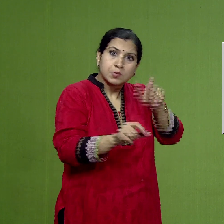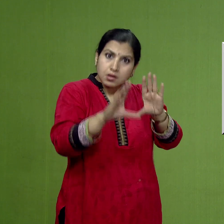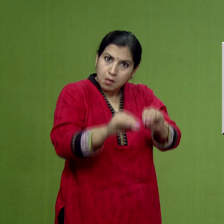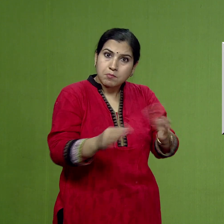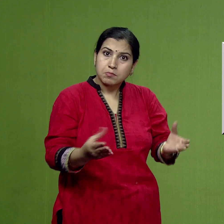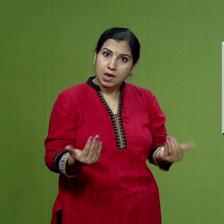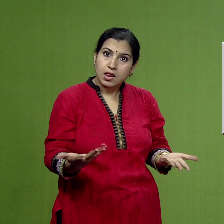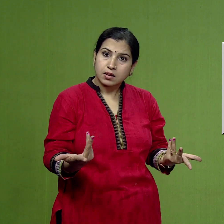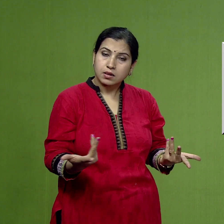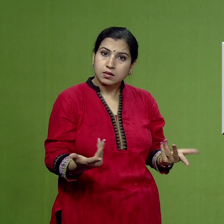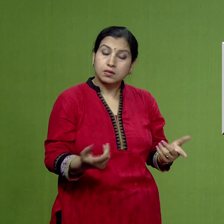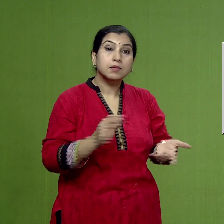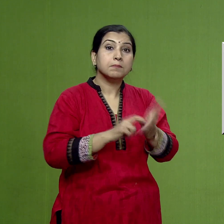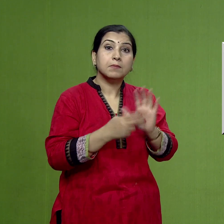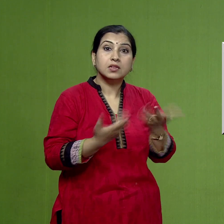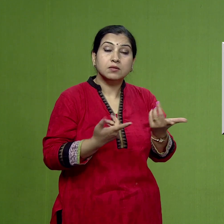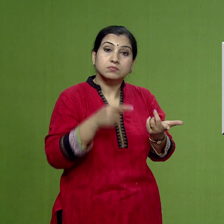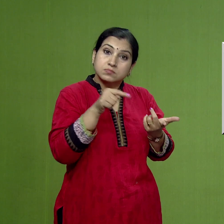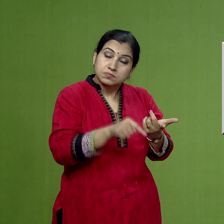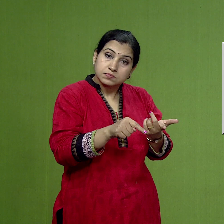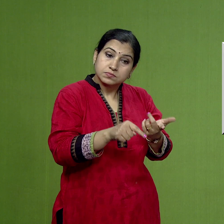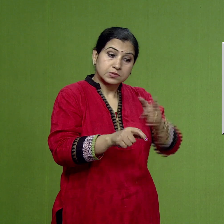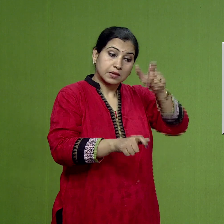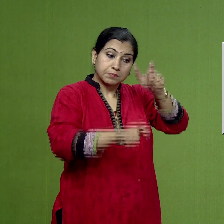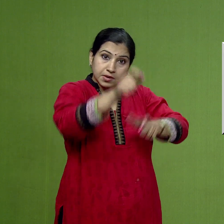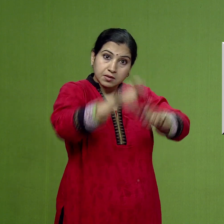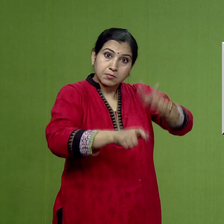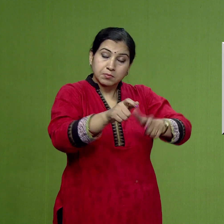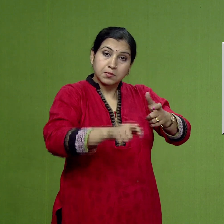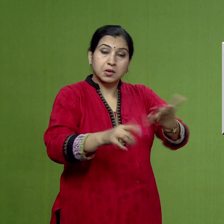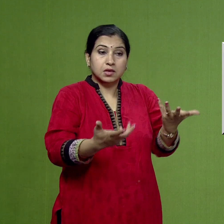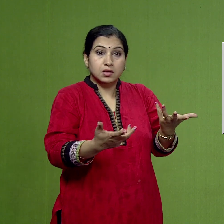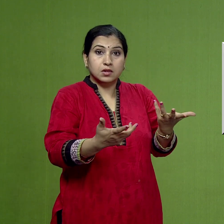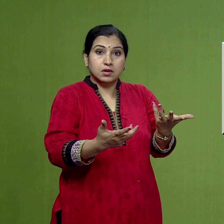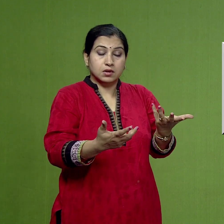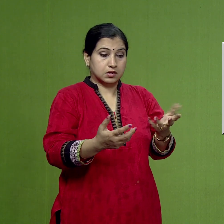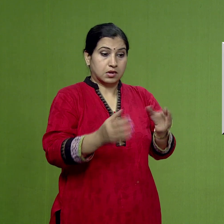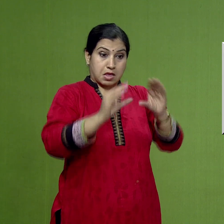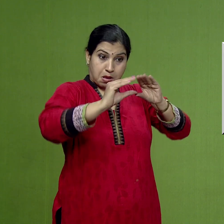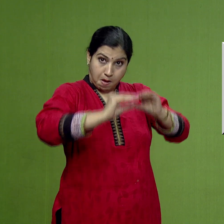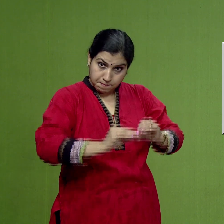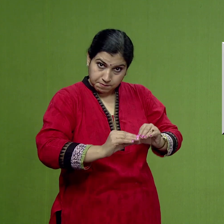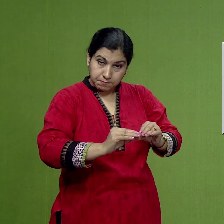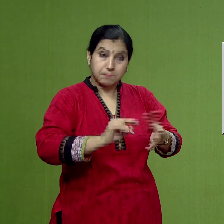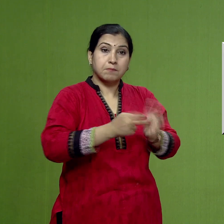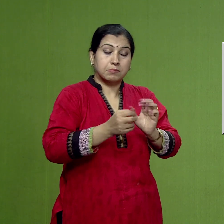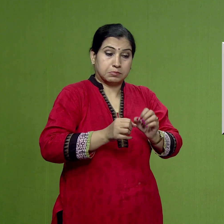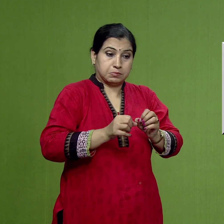it means that the population in these states is either widely spread